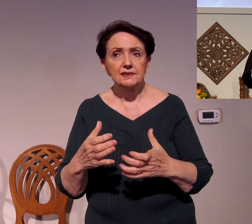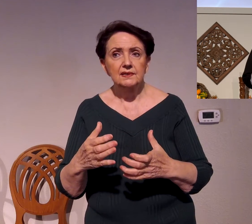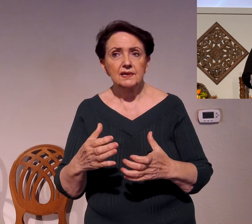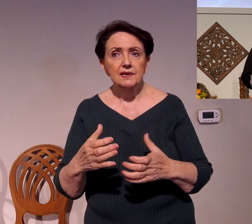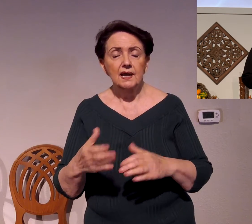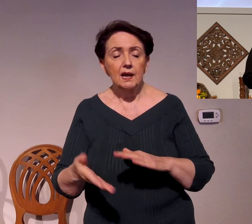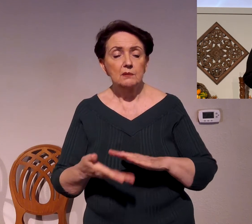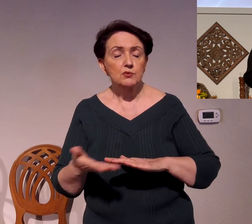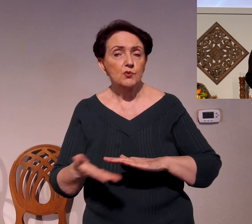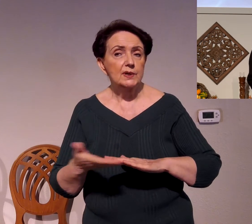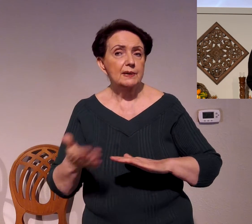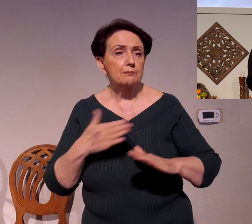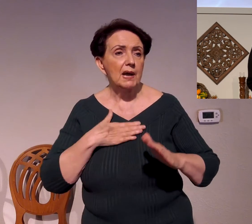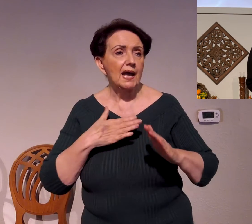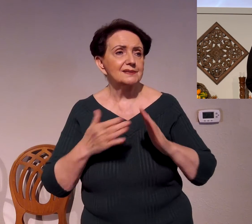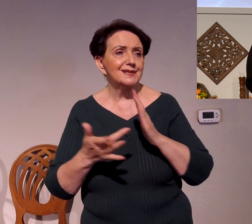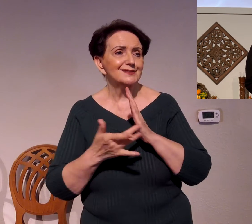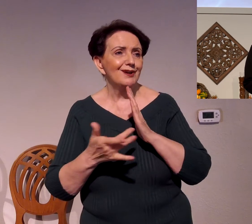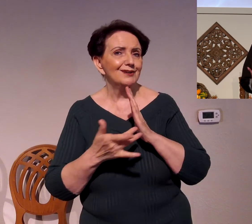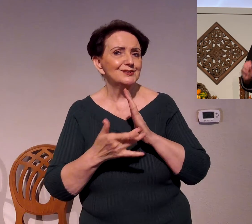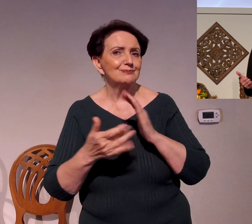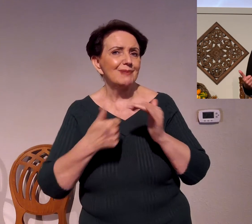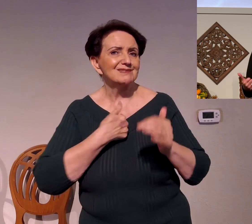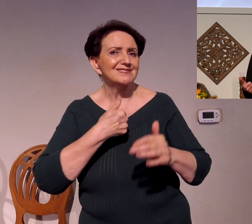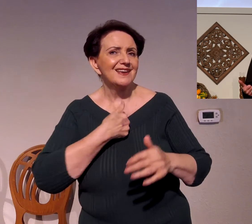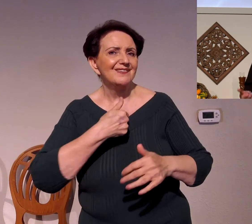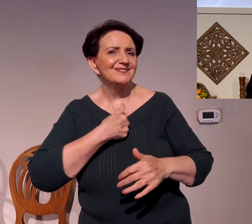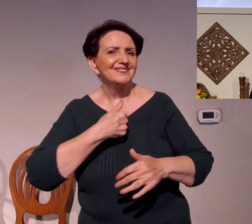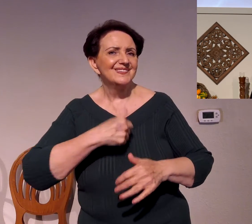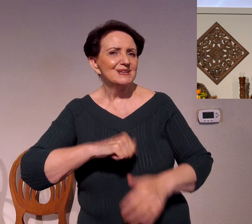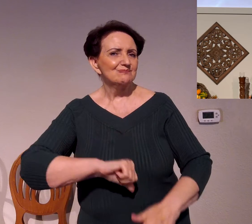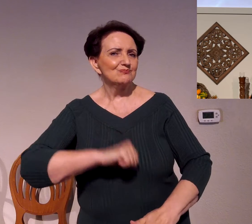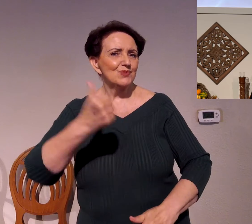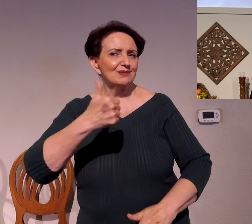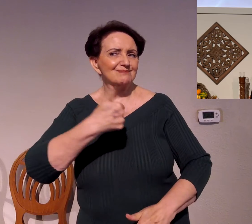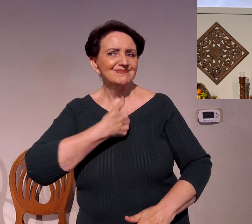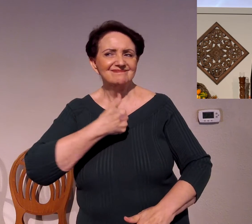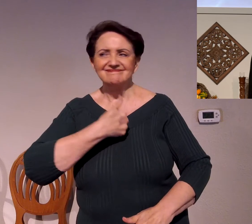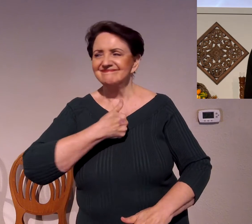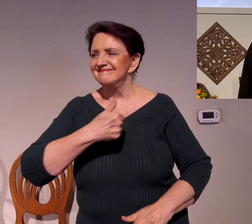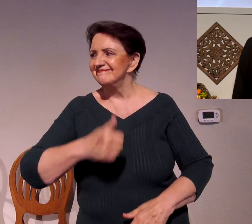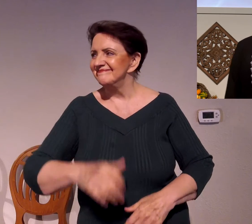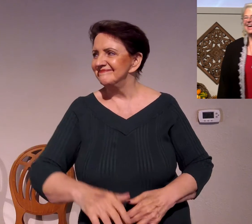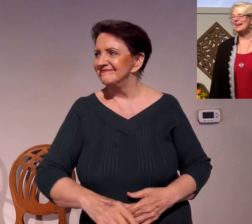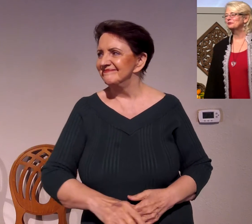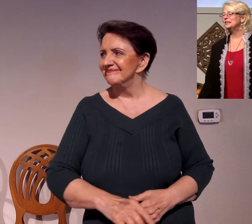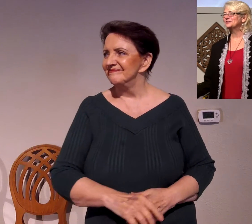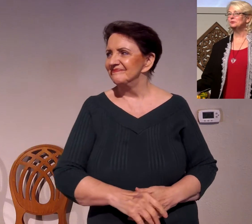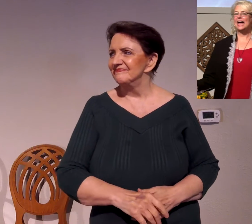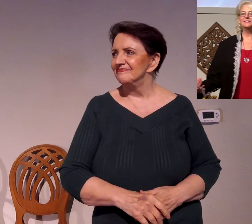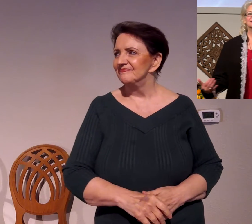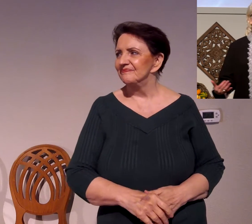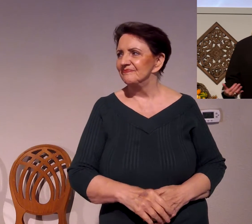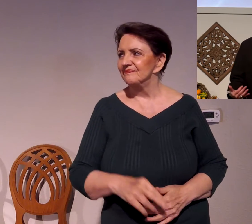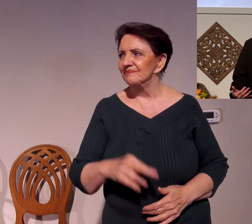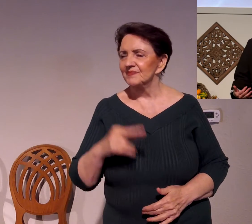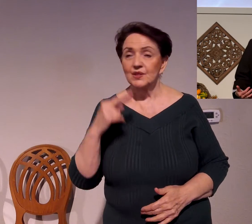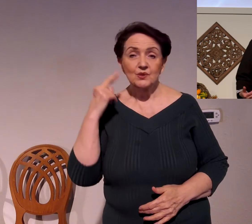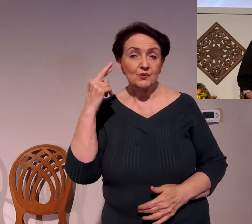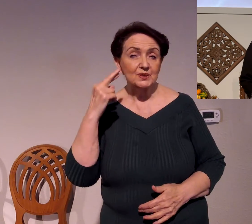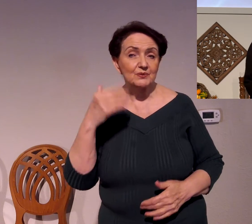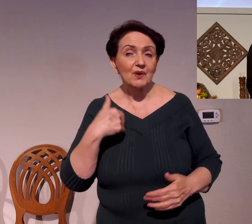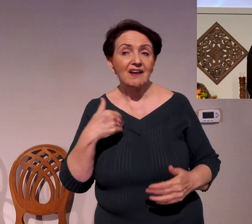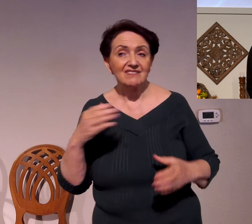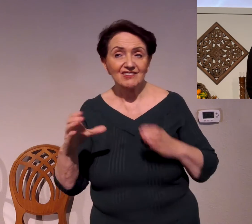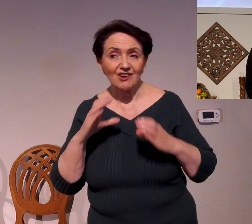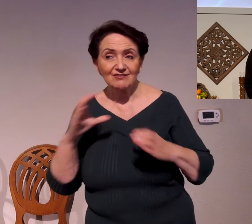own technology from the front of the room. I know! And the reason we had this conversation is